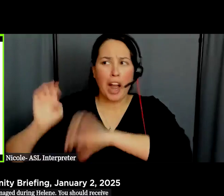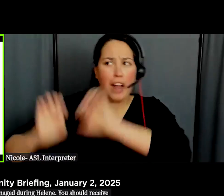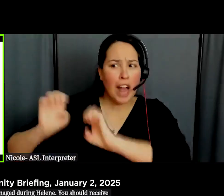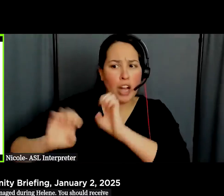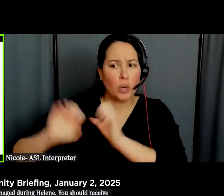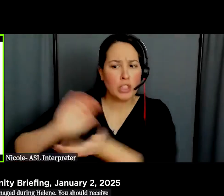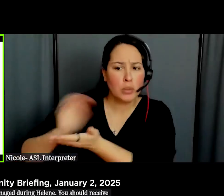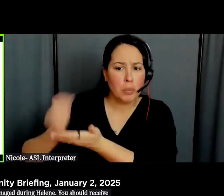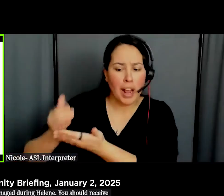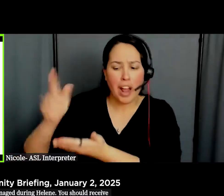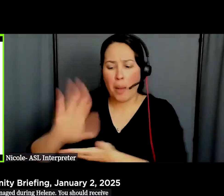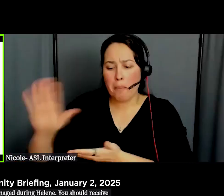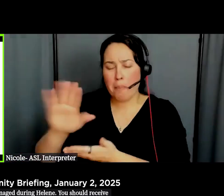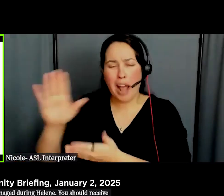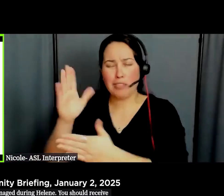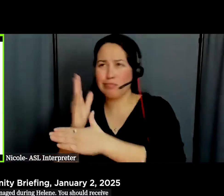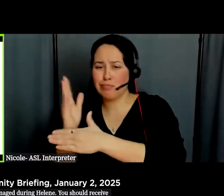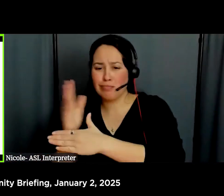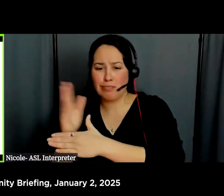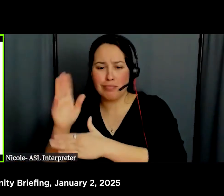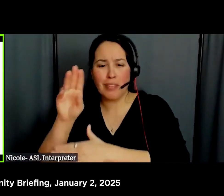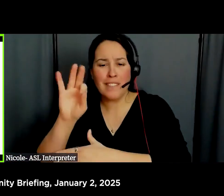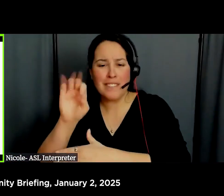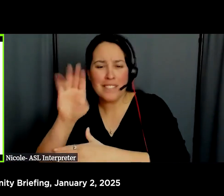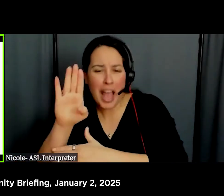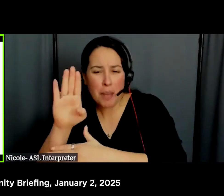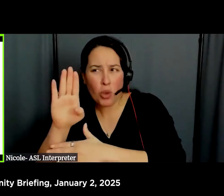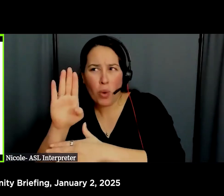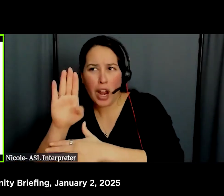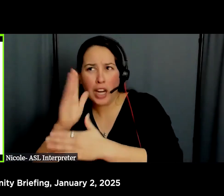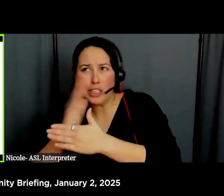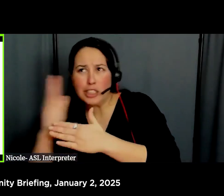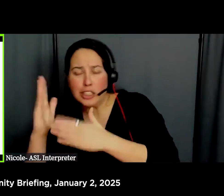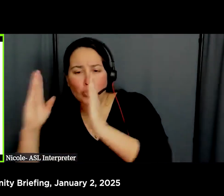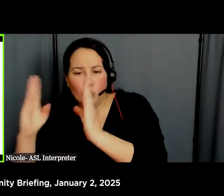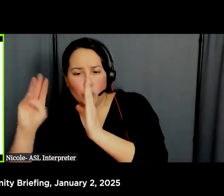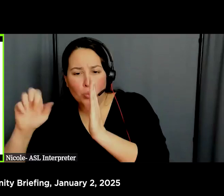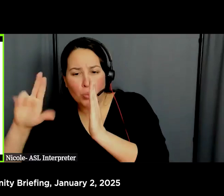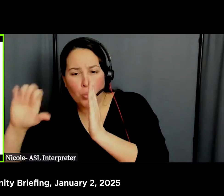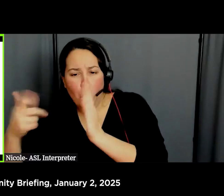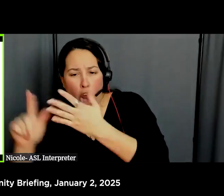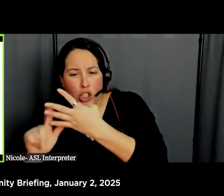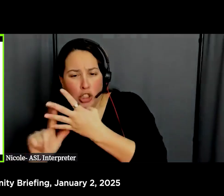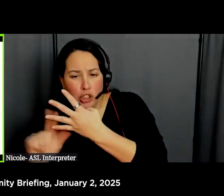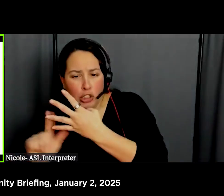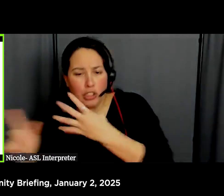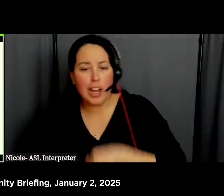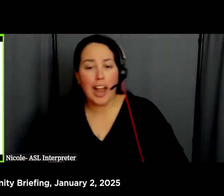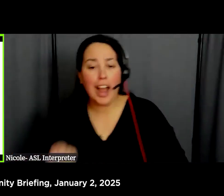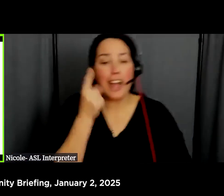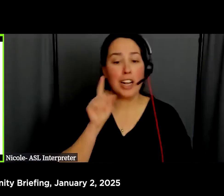mid-March. Instructions on how to appeal that value will also be included. If you did not